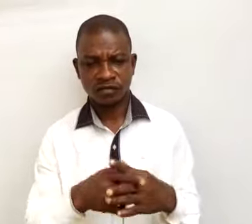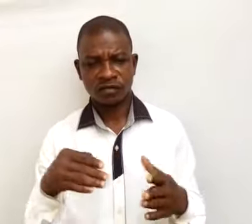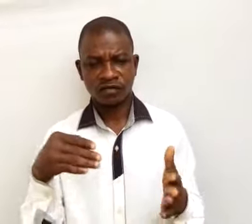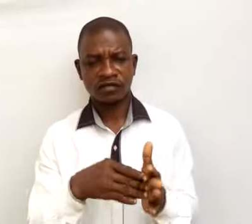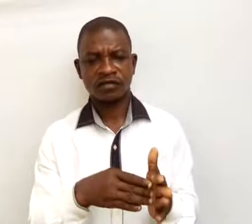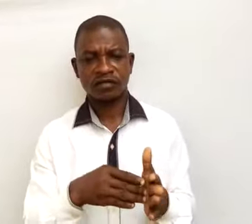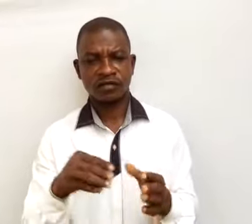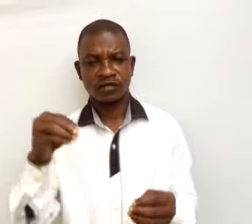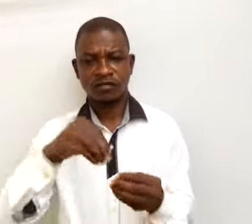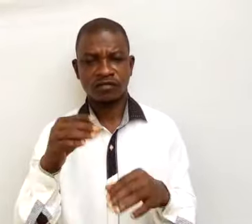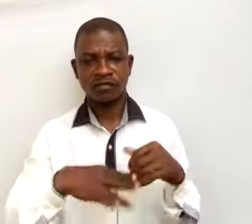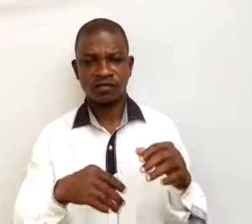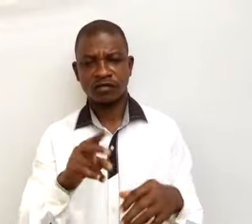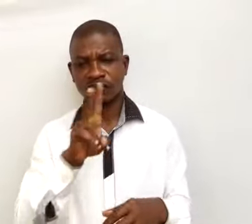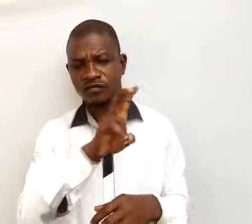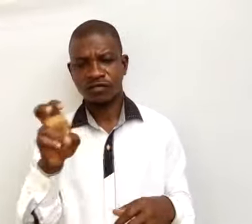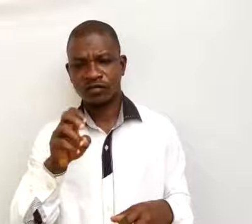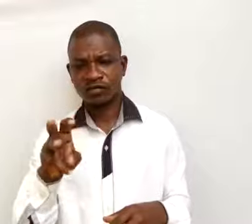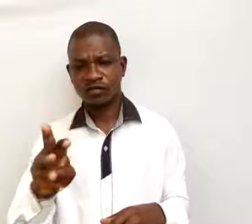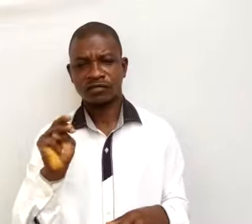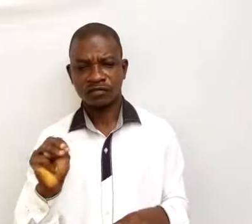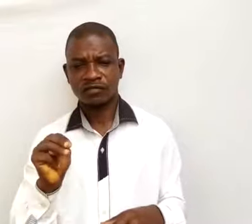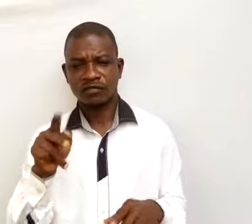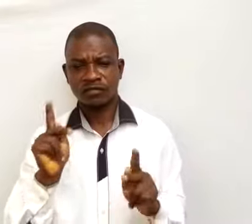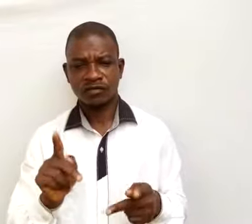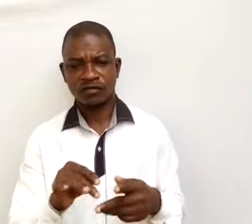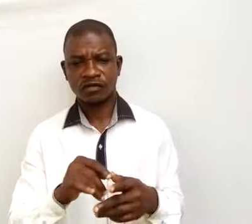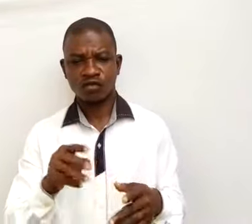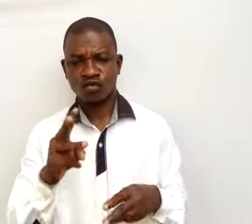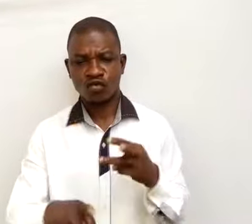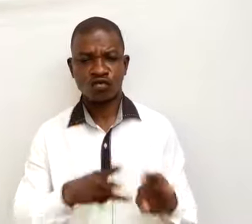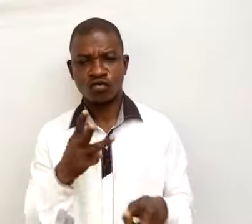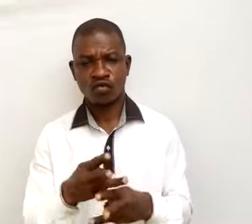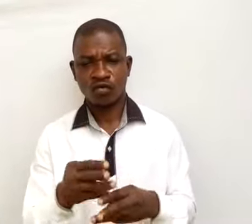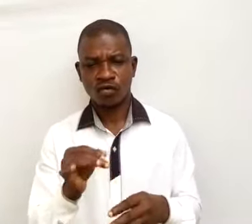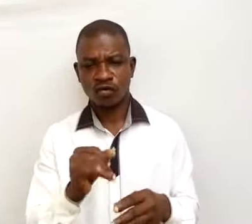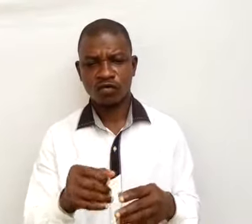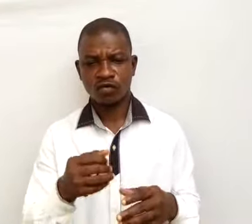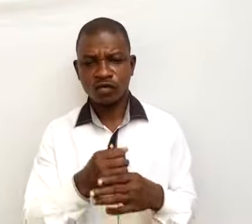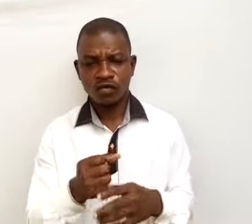More than 200 million people worldwide suffer from